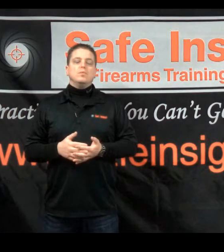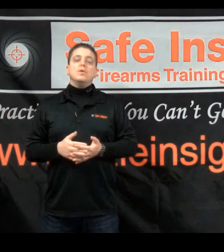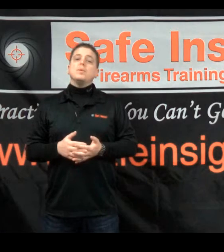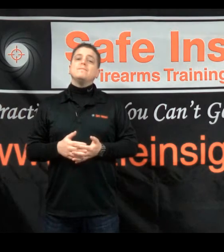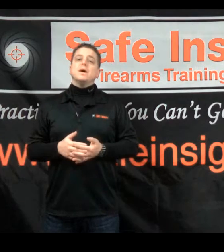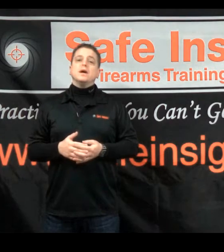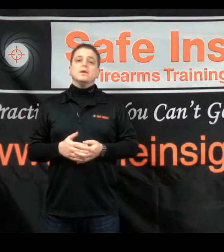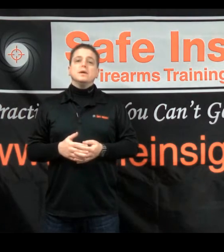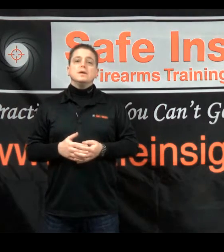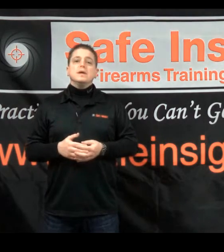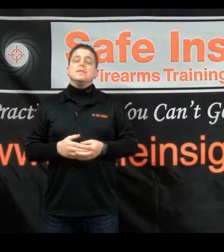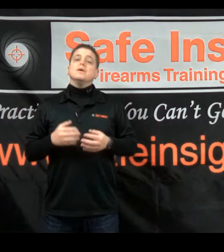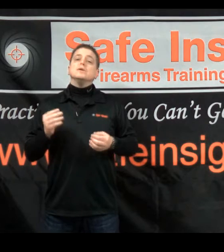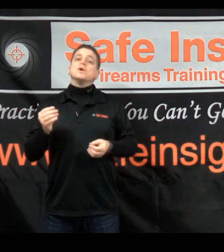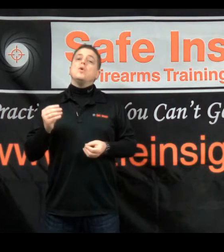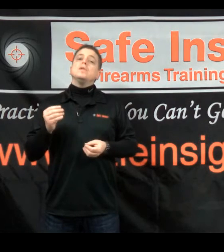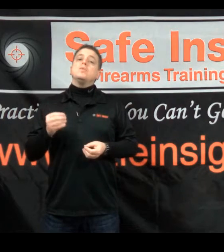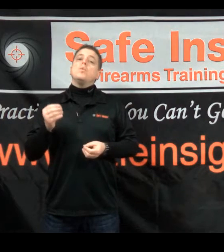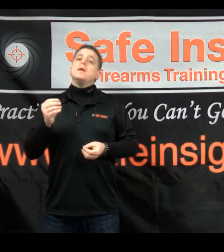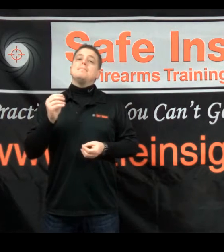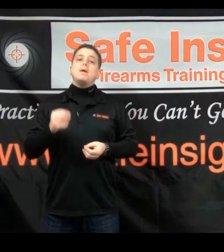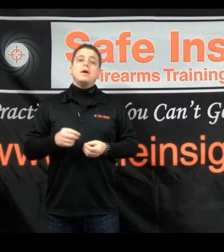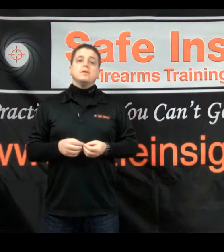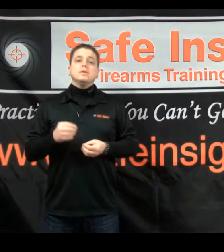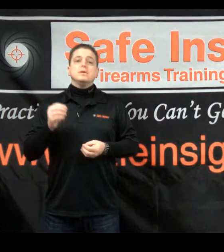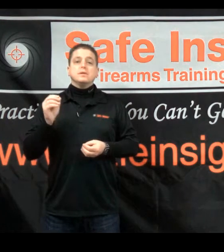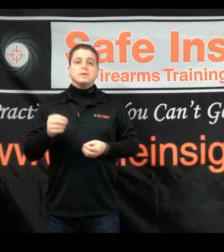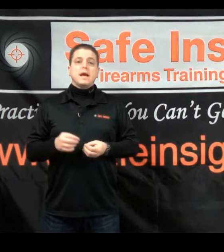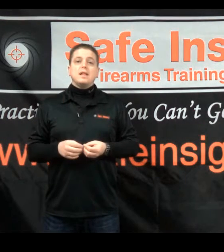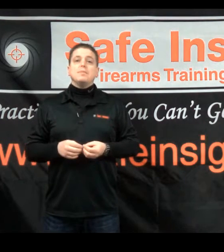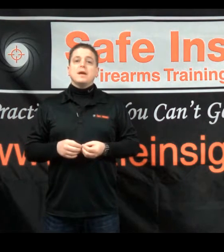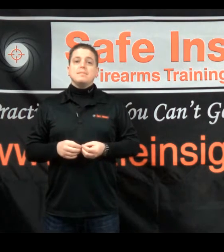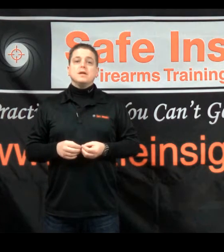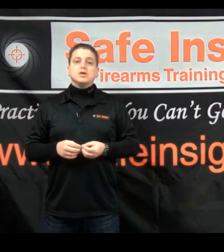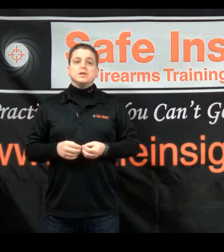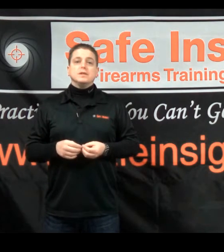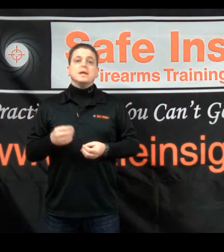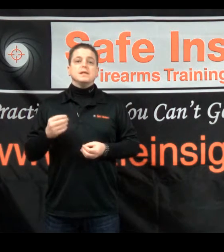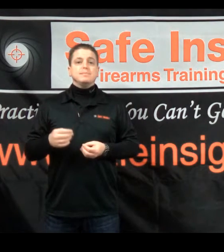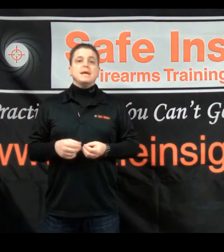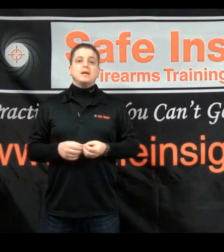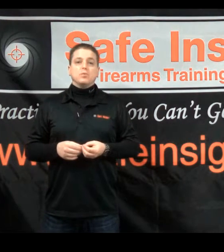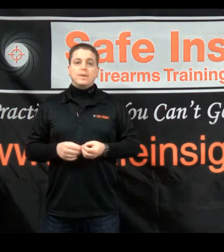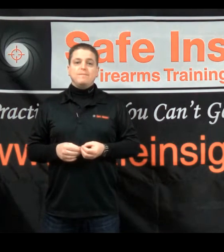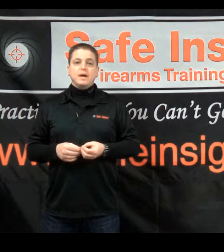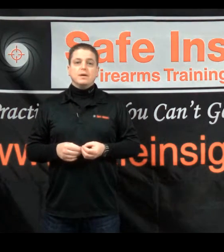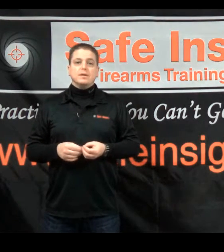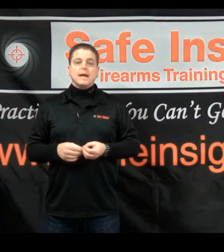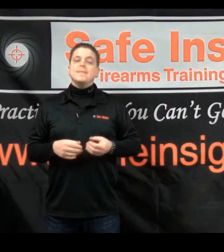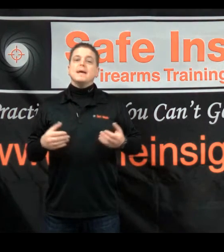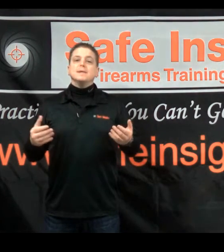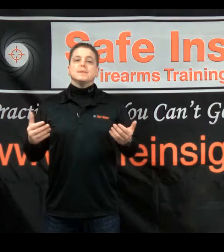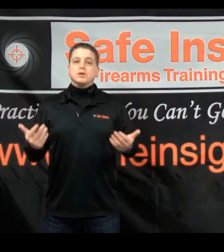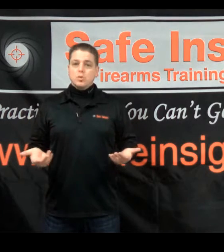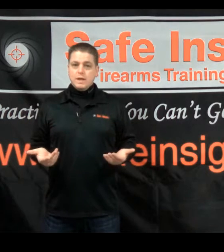With rimfire, there is only one modern caliber ammunition that is made in rimfire, and that is the